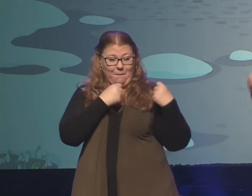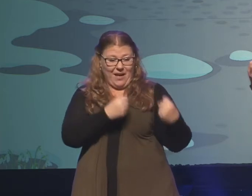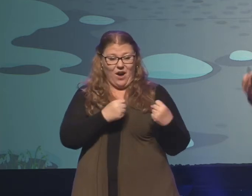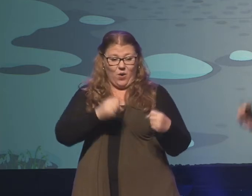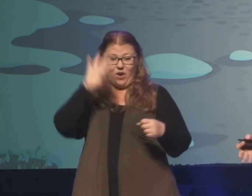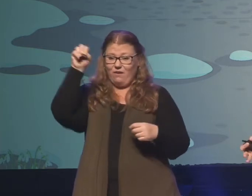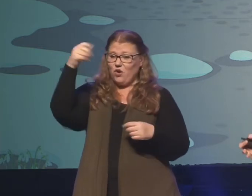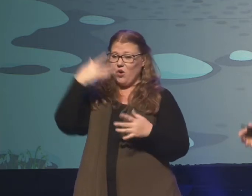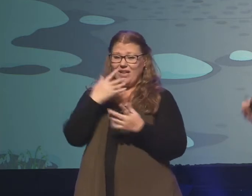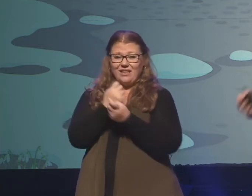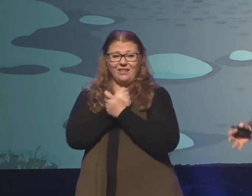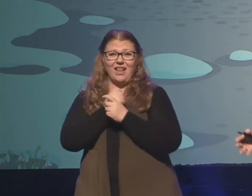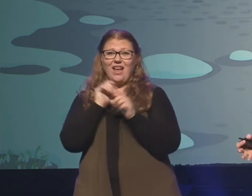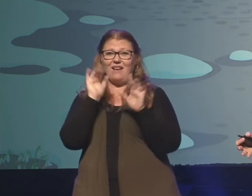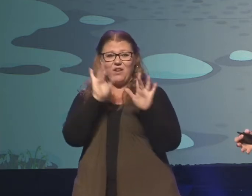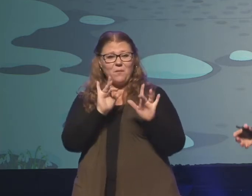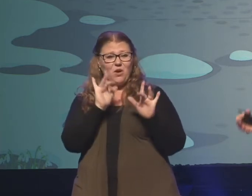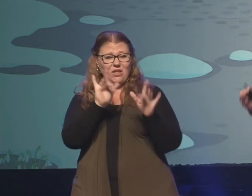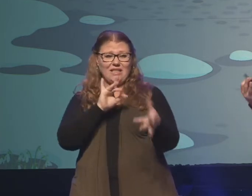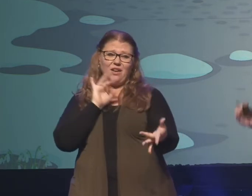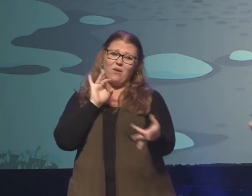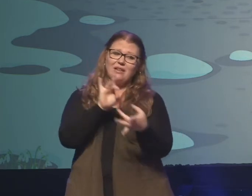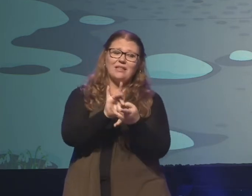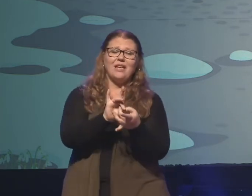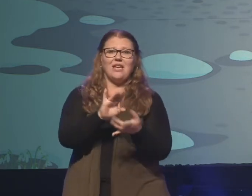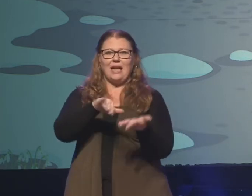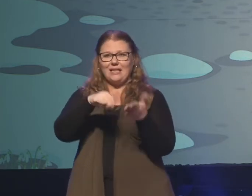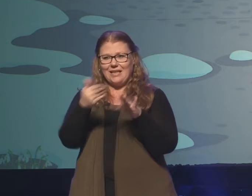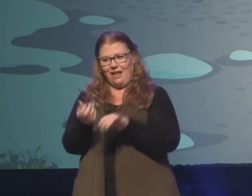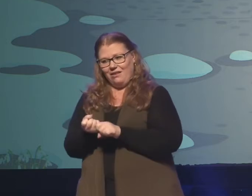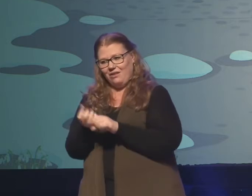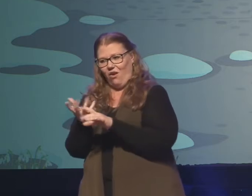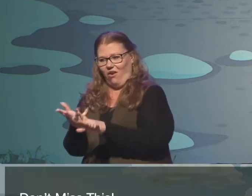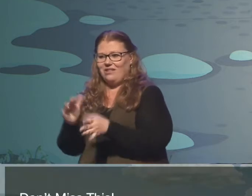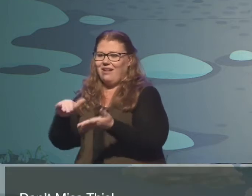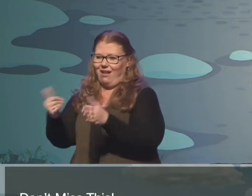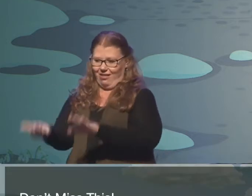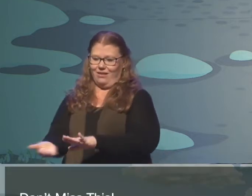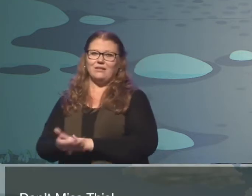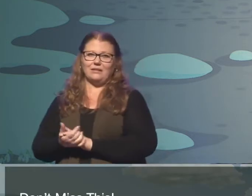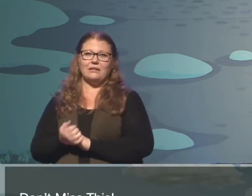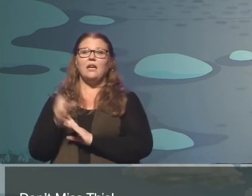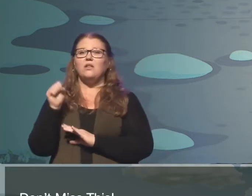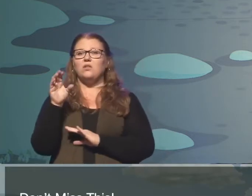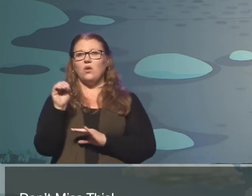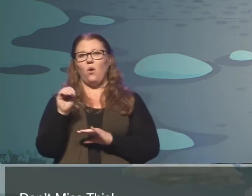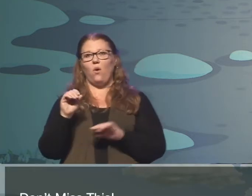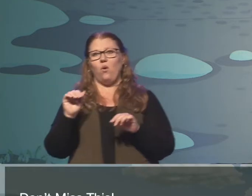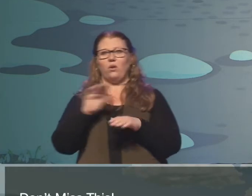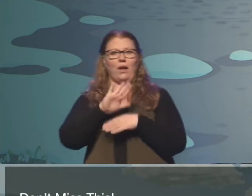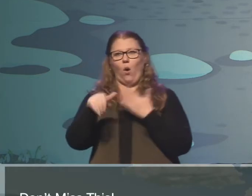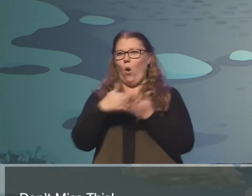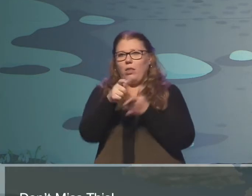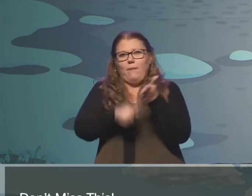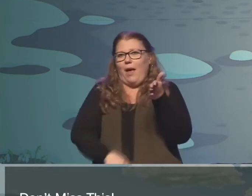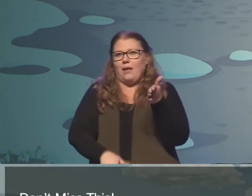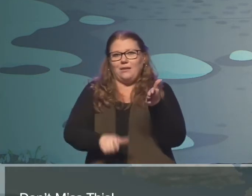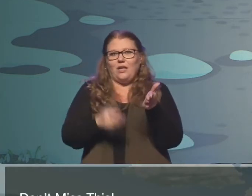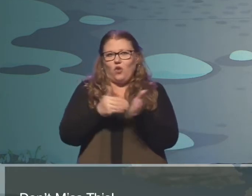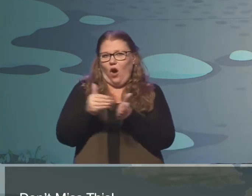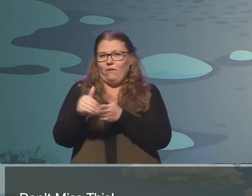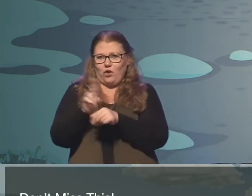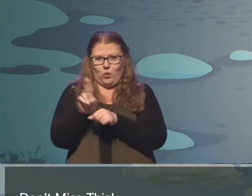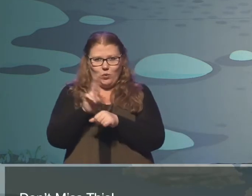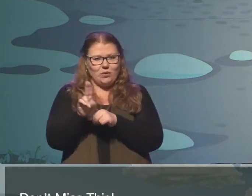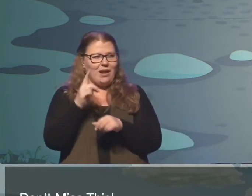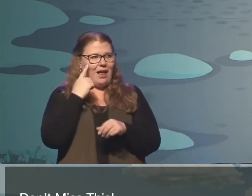love and mercy and reconciliation, death is produced. And so this whole passage that oftentimes has been used,